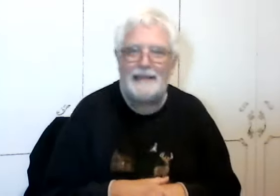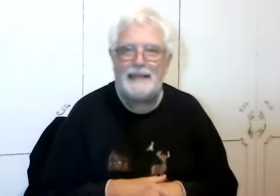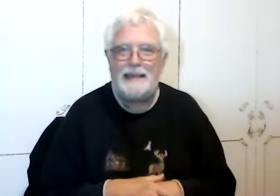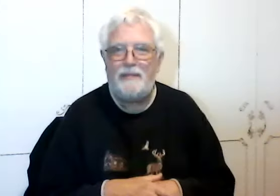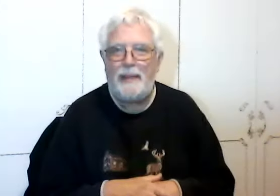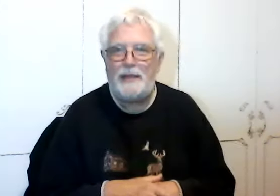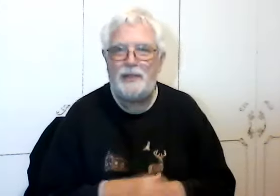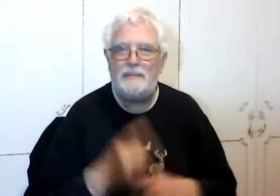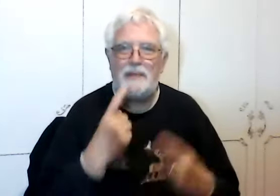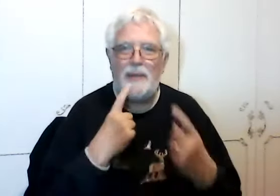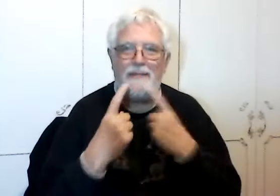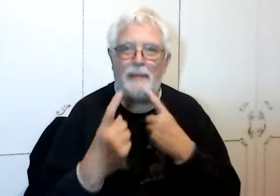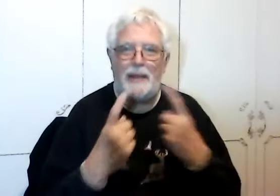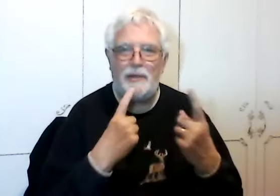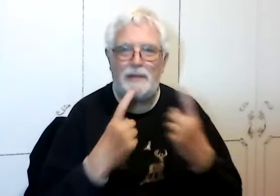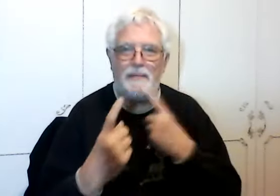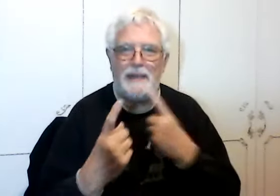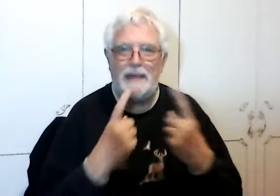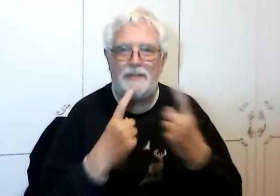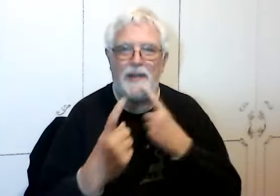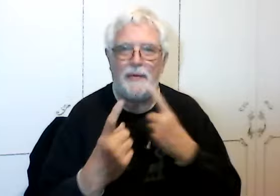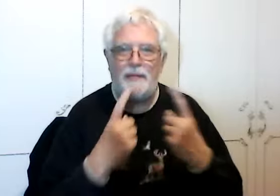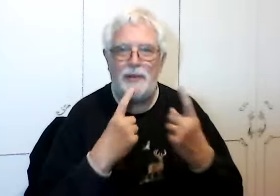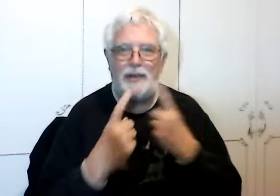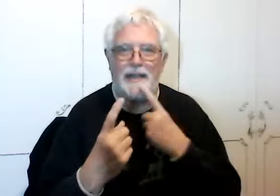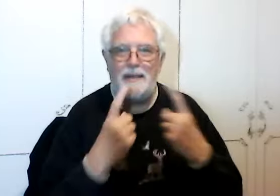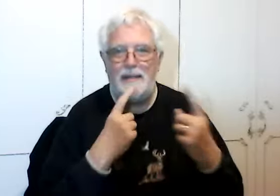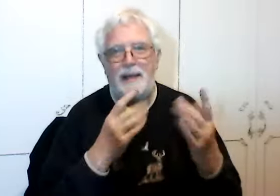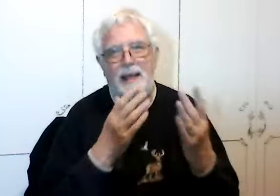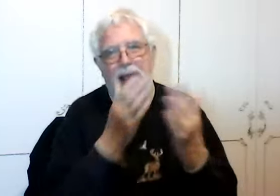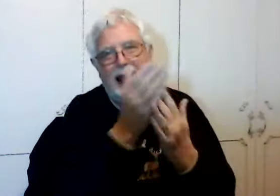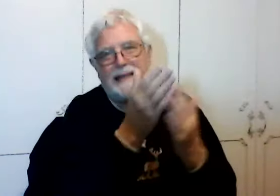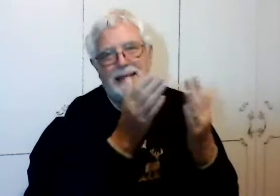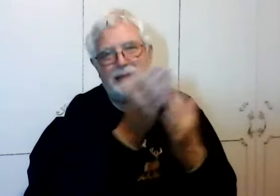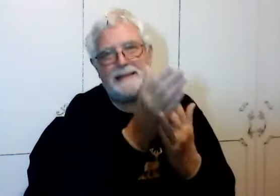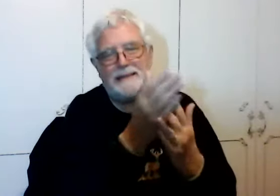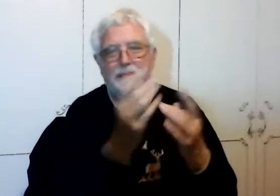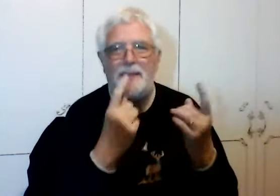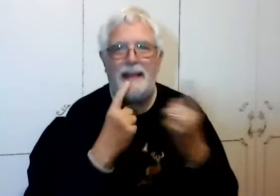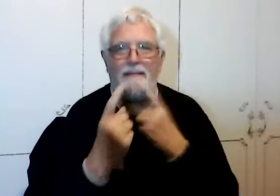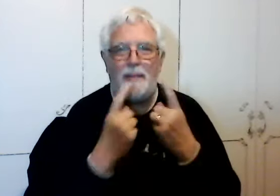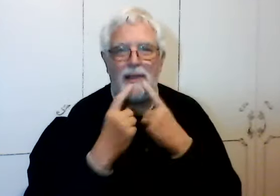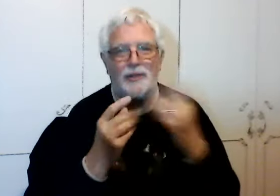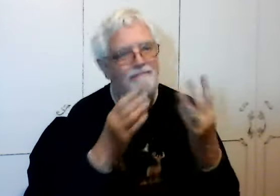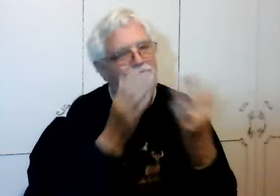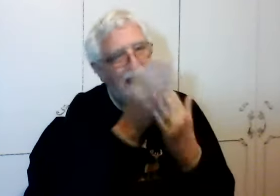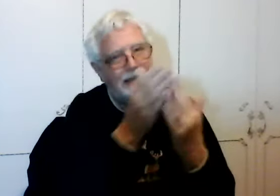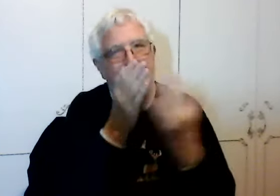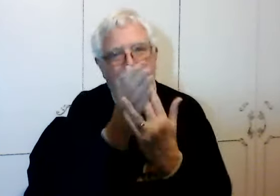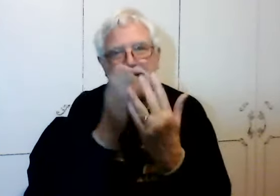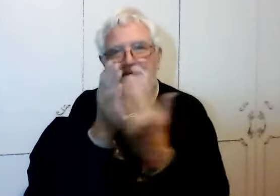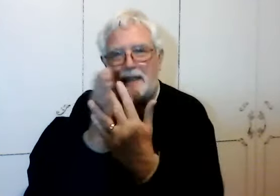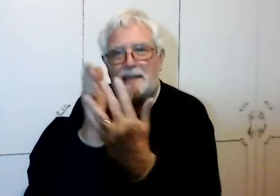Accessing information. So information. Index finger up your chin. Access information in